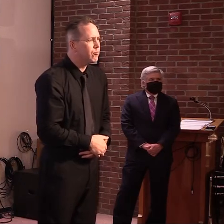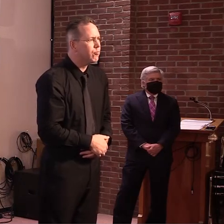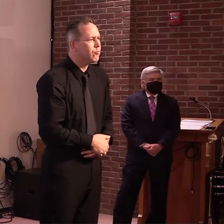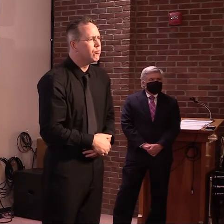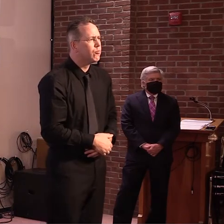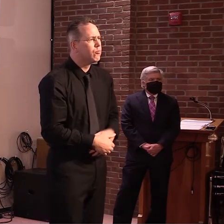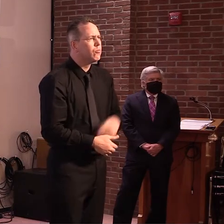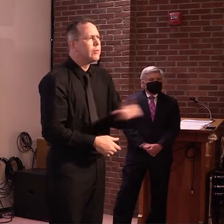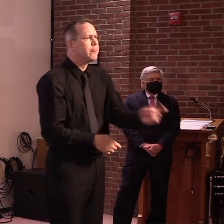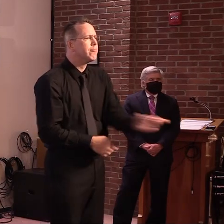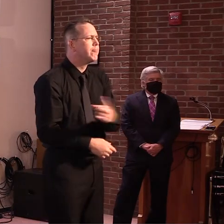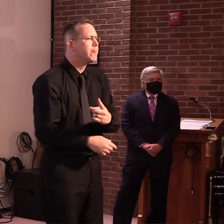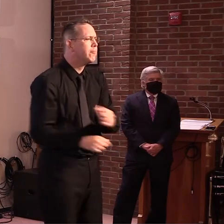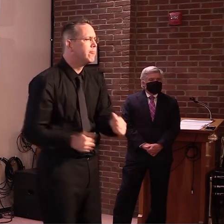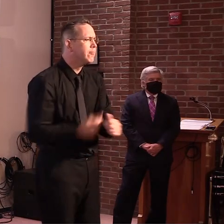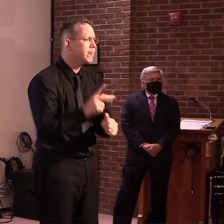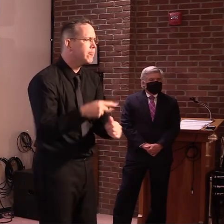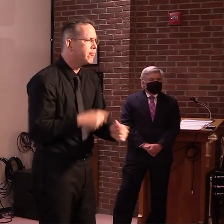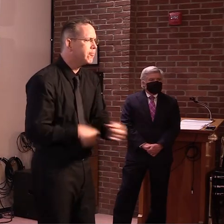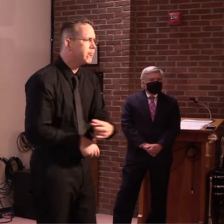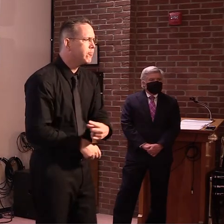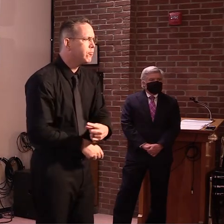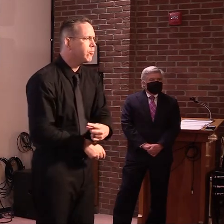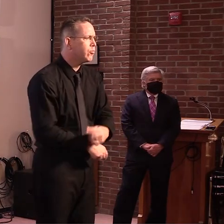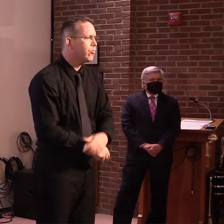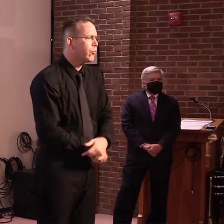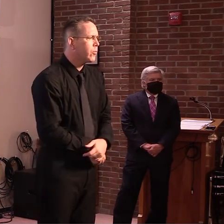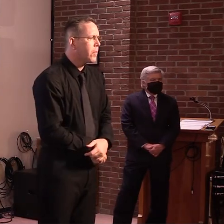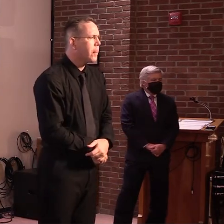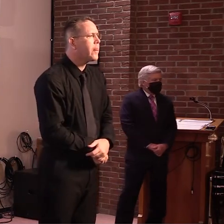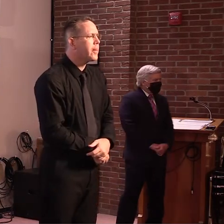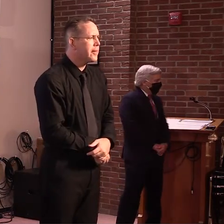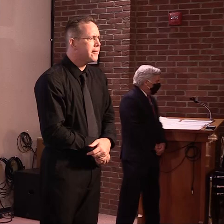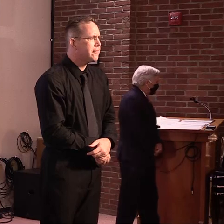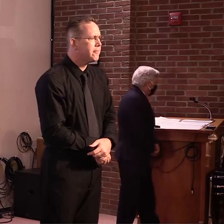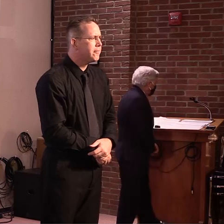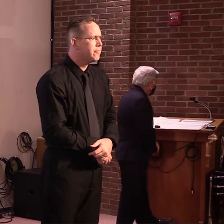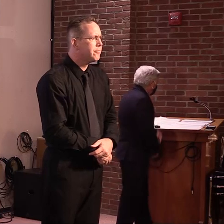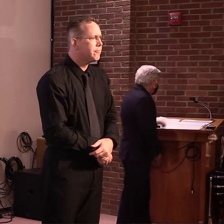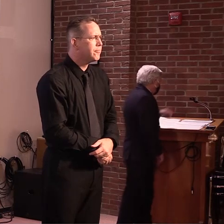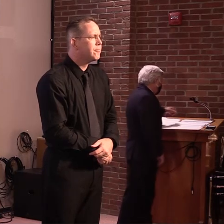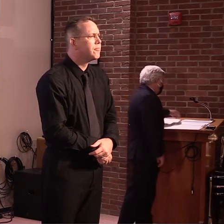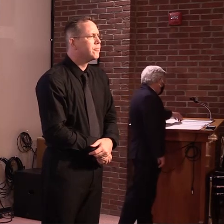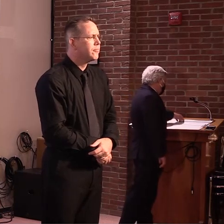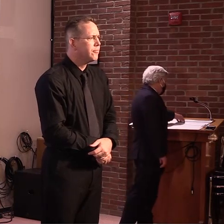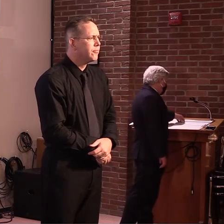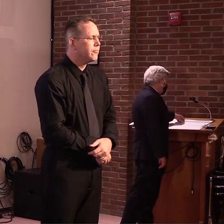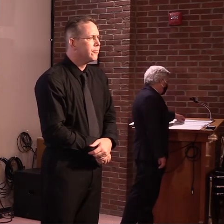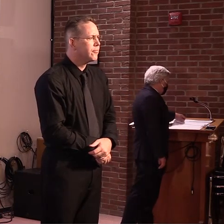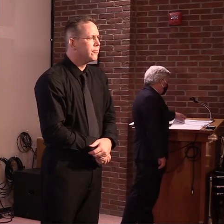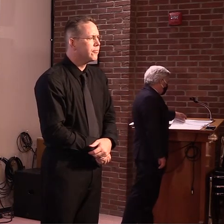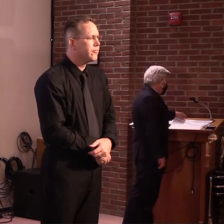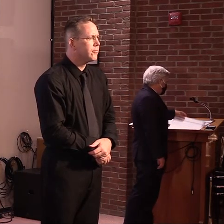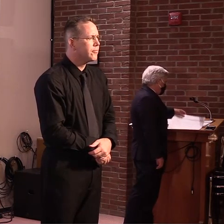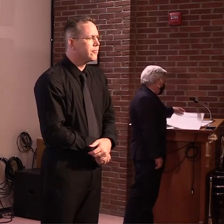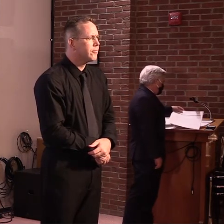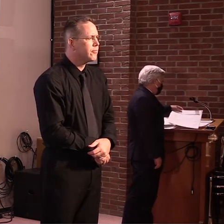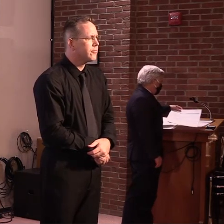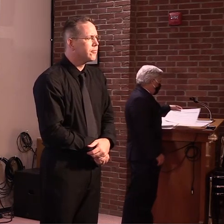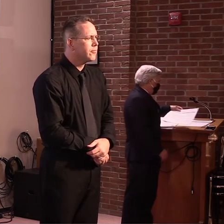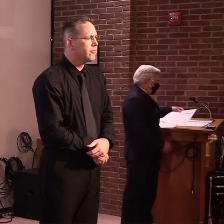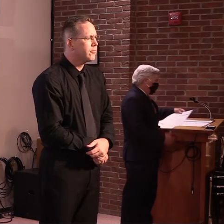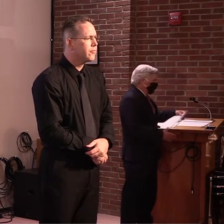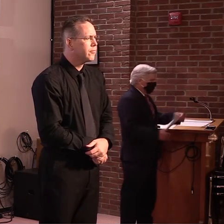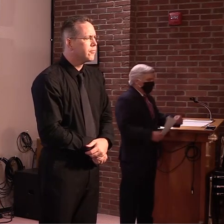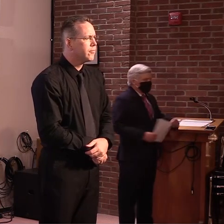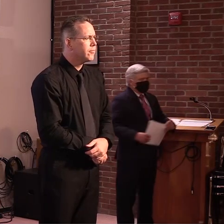maybe Secretary Smith. I wanted to ask about healthcare reform. In the efforts that the state is doing in the age of COVID-19.